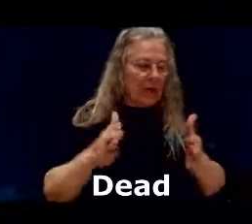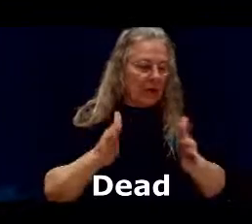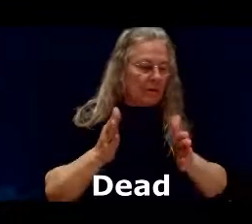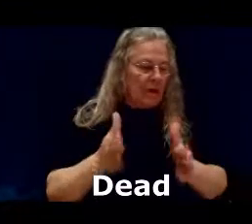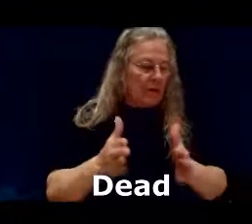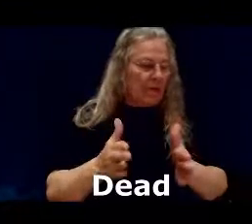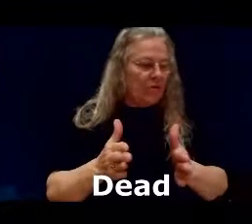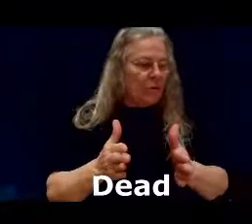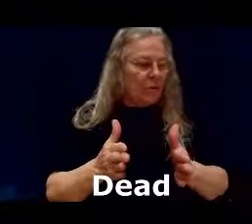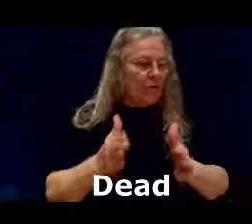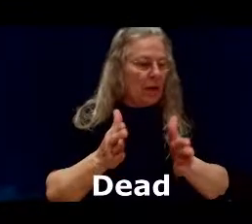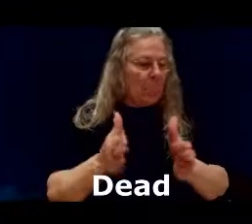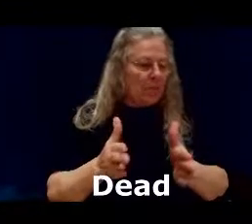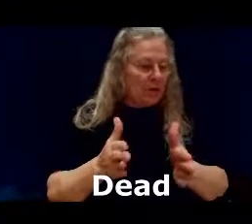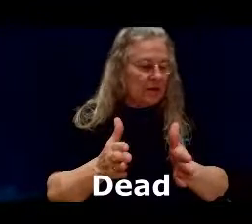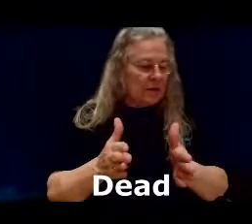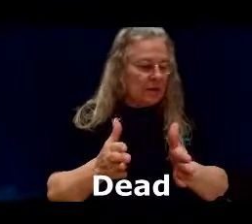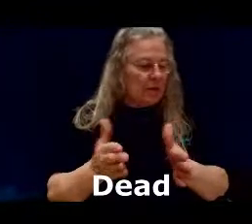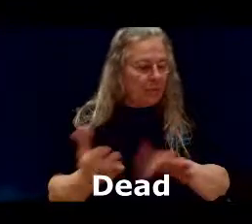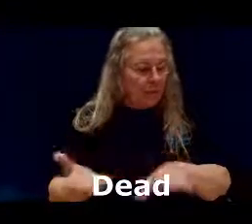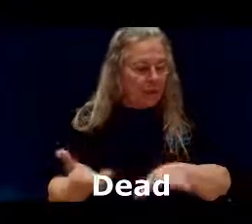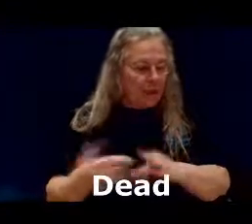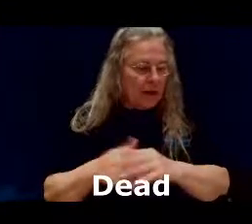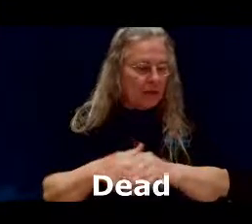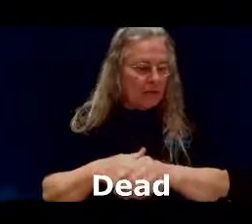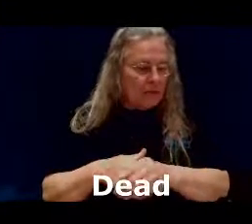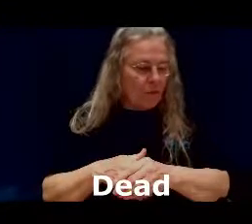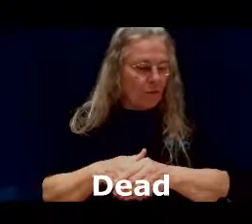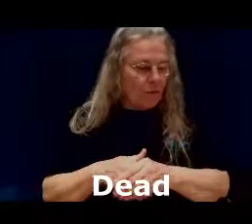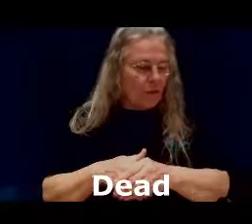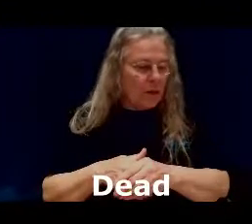And dead, we've talked about, stands up and he keels over.